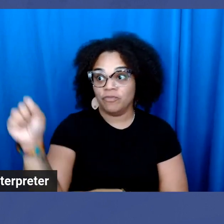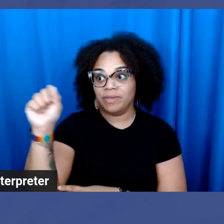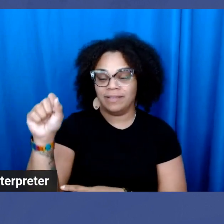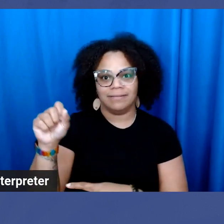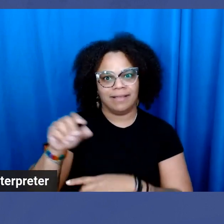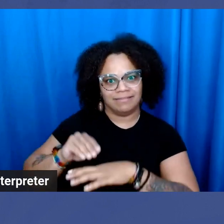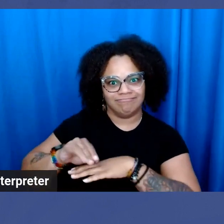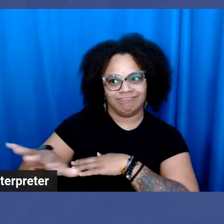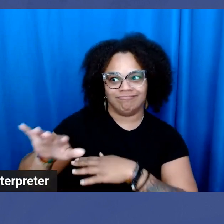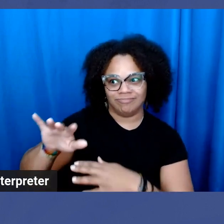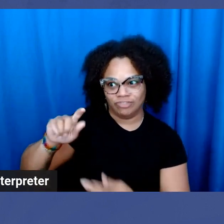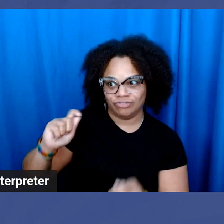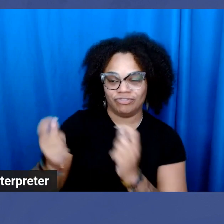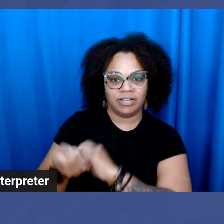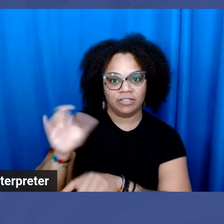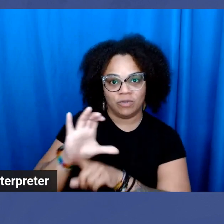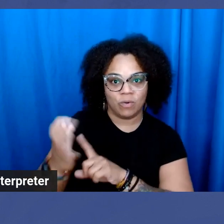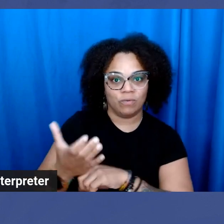thought.